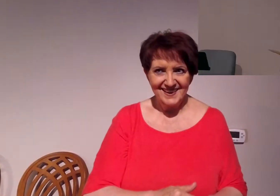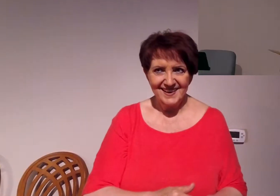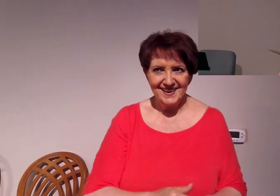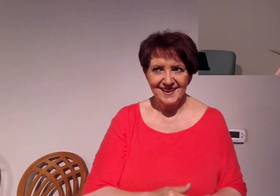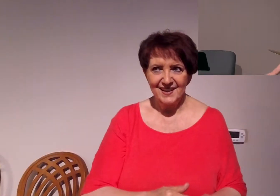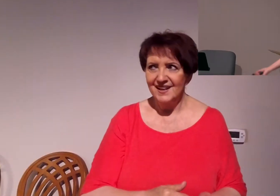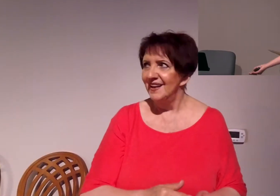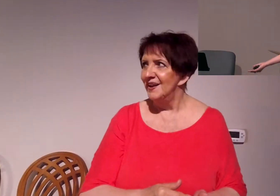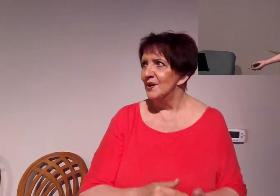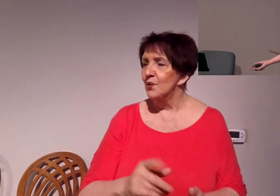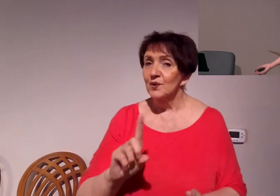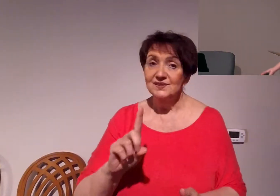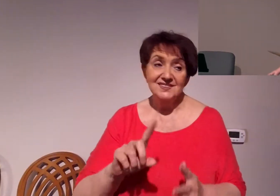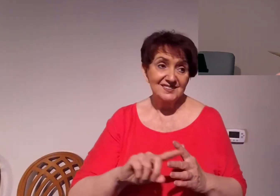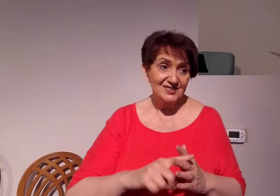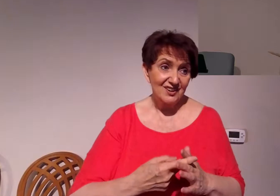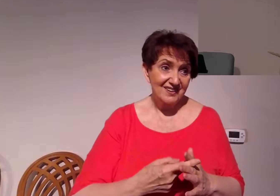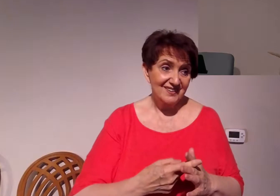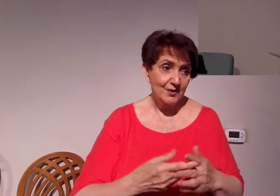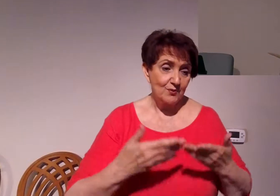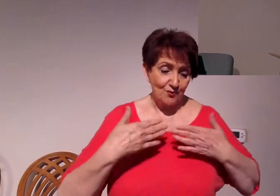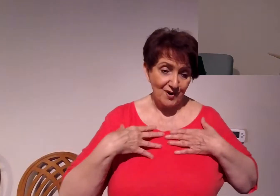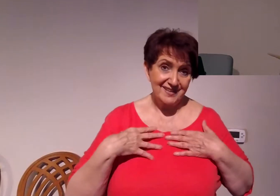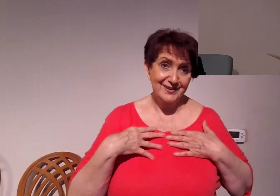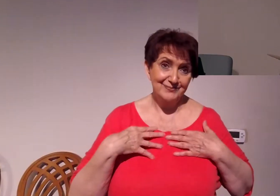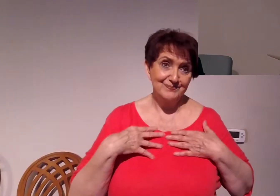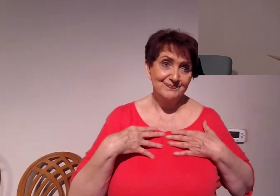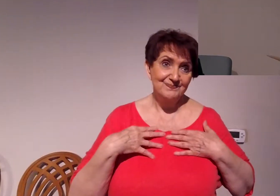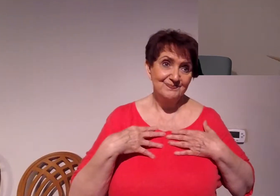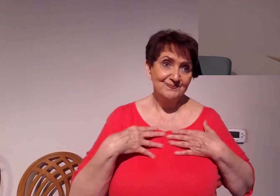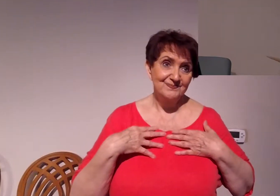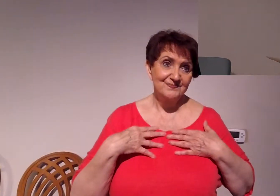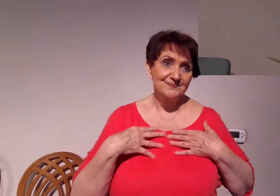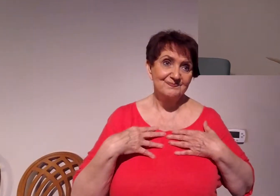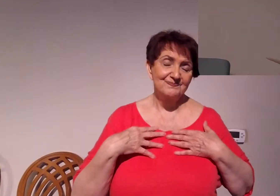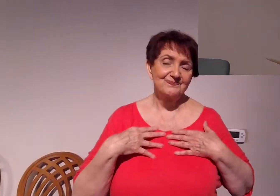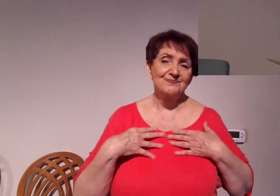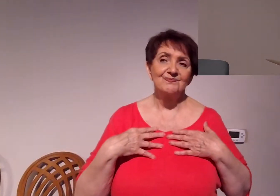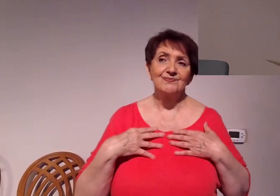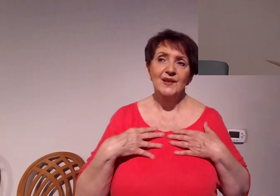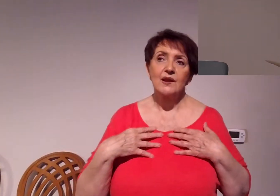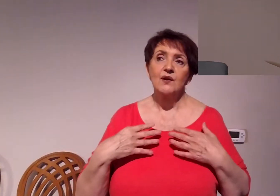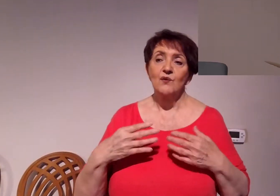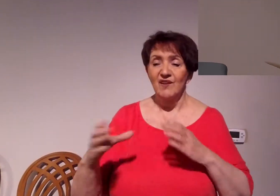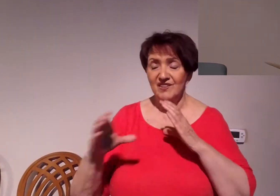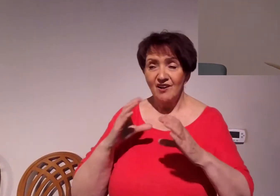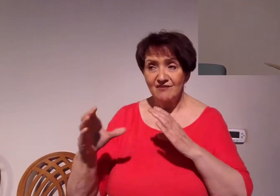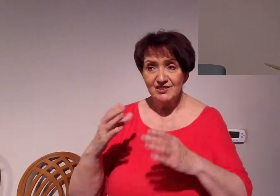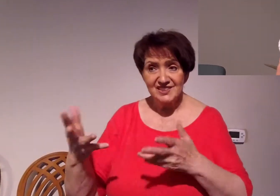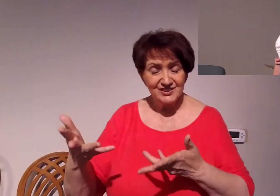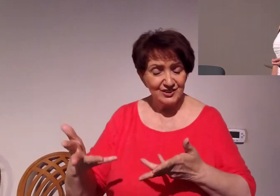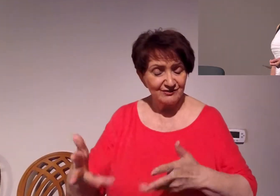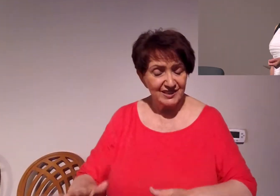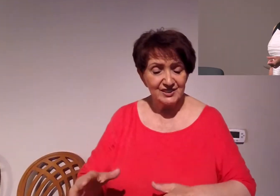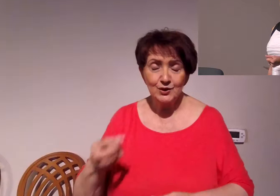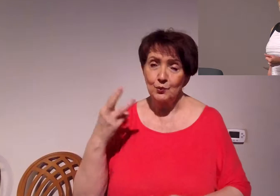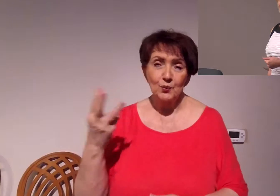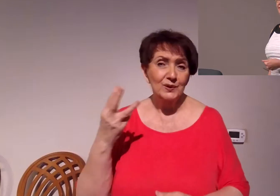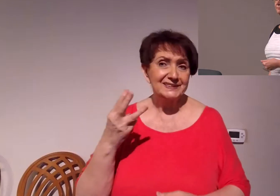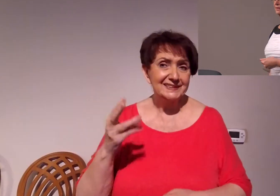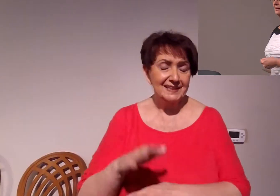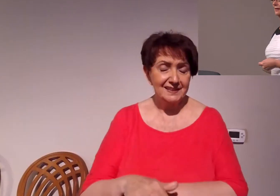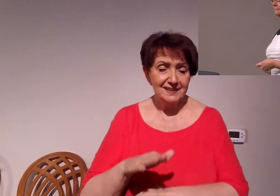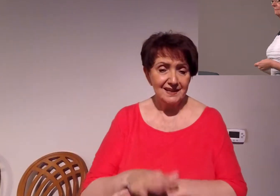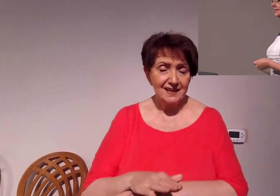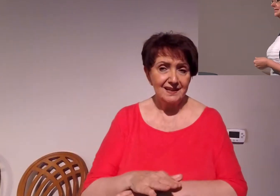it start? Right? With us. We have had this conversation also in our Wednesday nights, our beautiful Wednesday